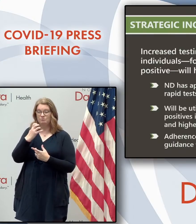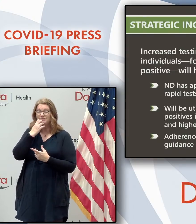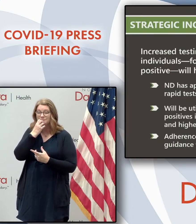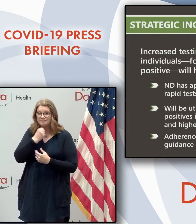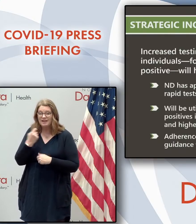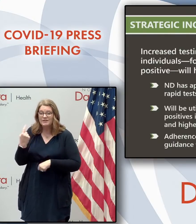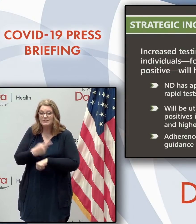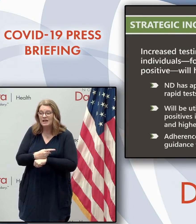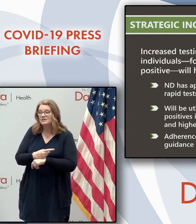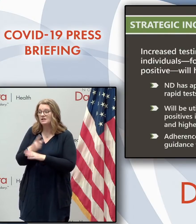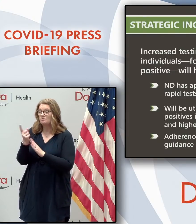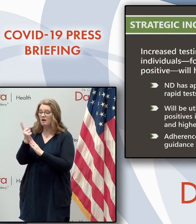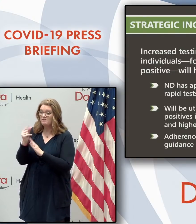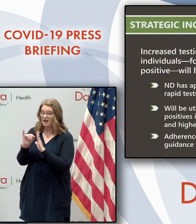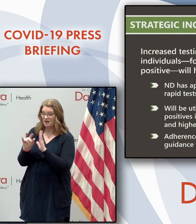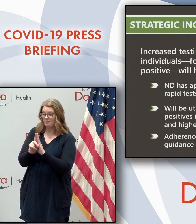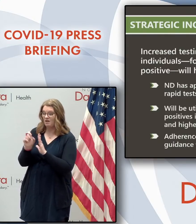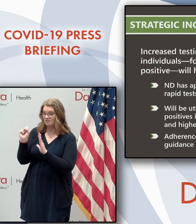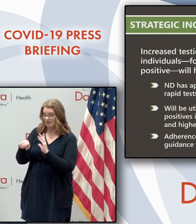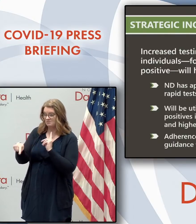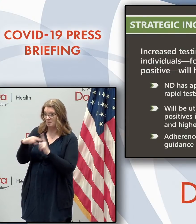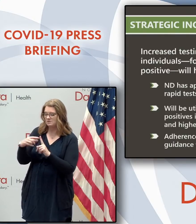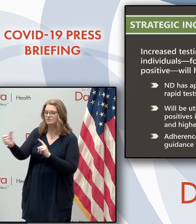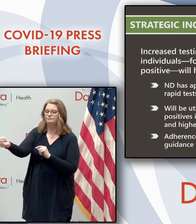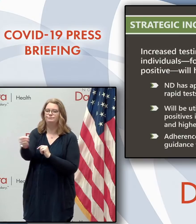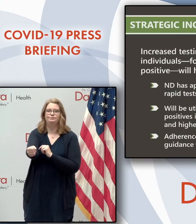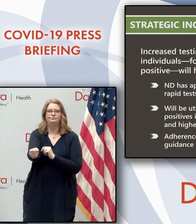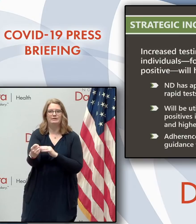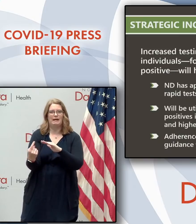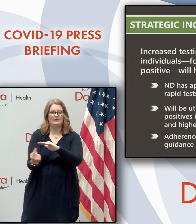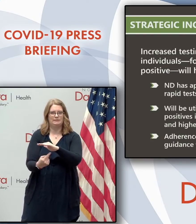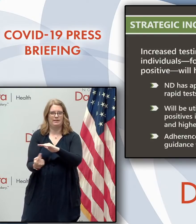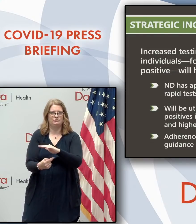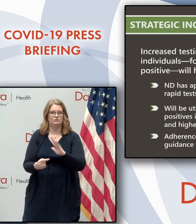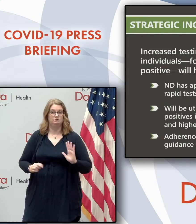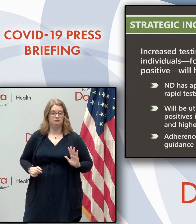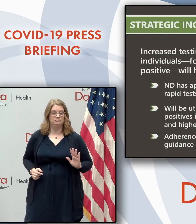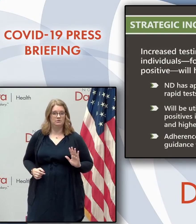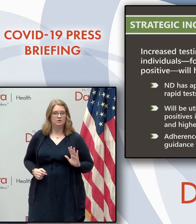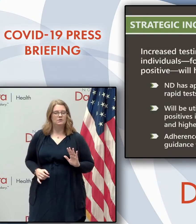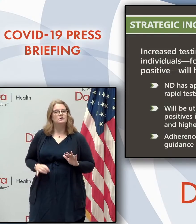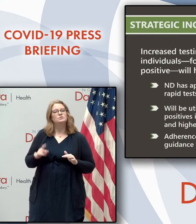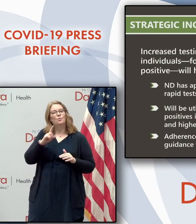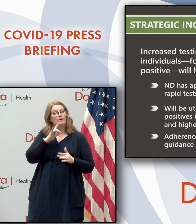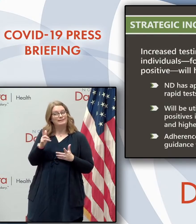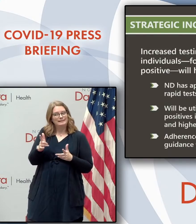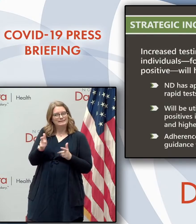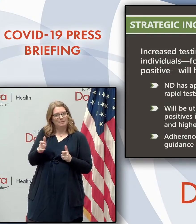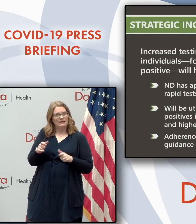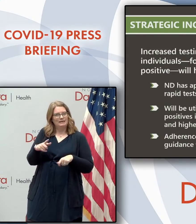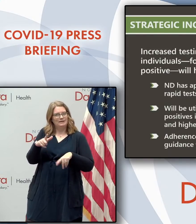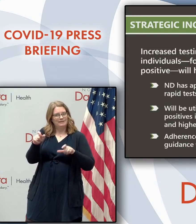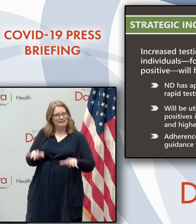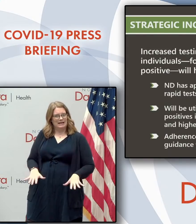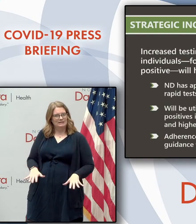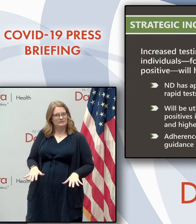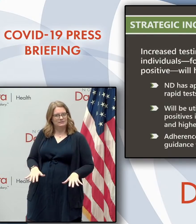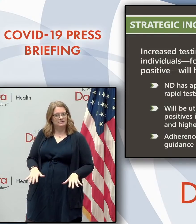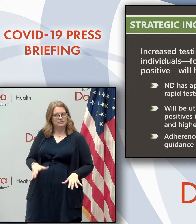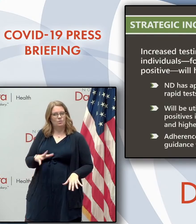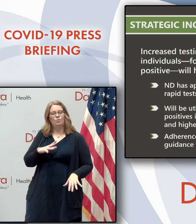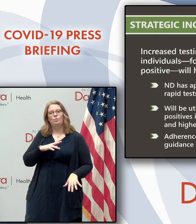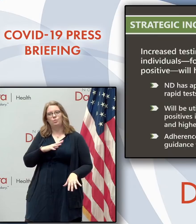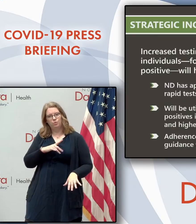So it's not just the speed of these tests by shortening that time